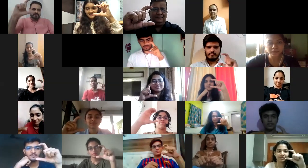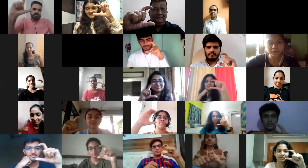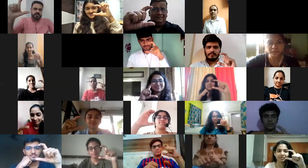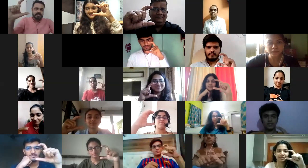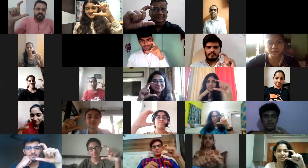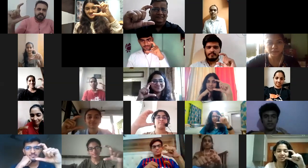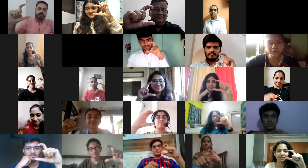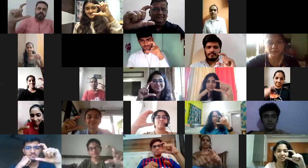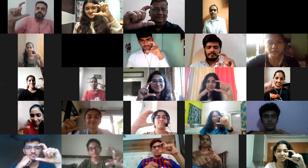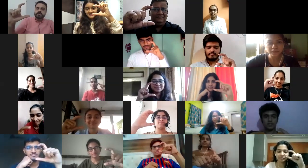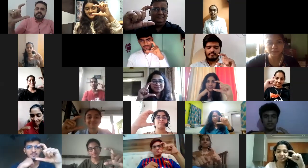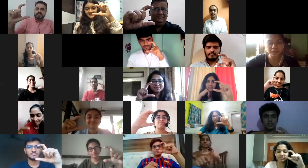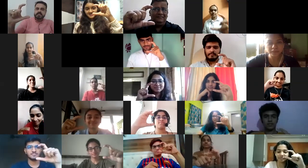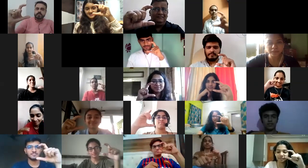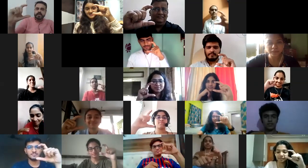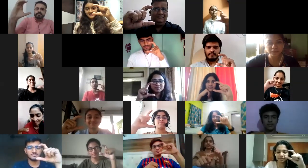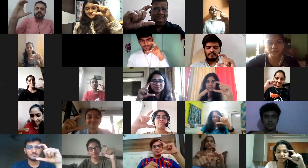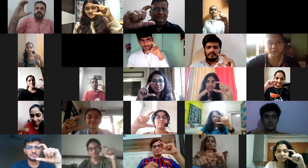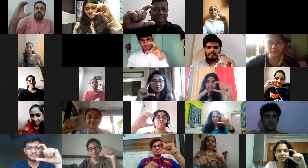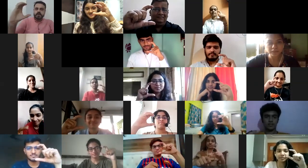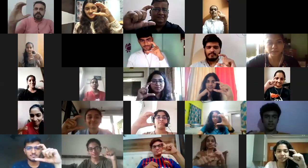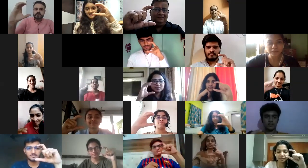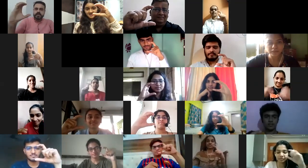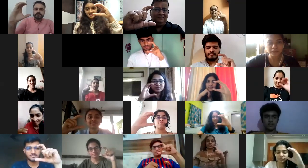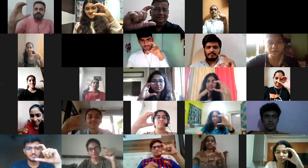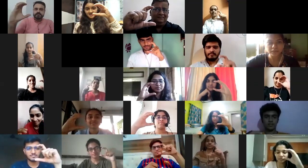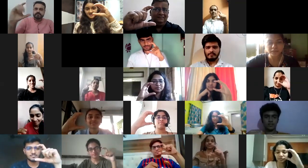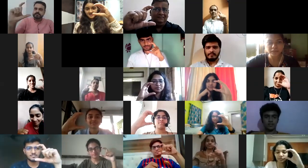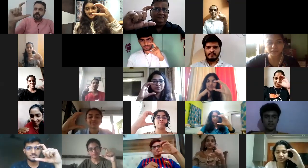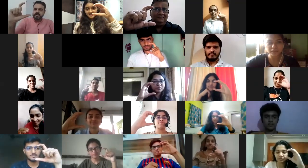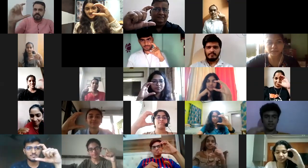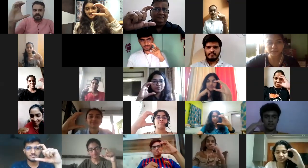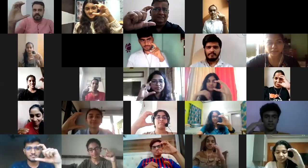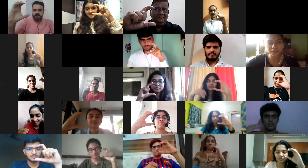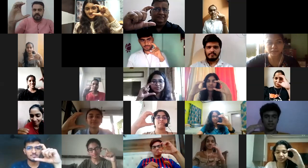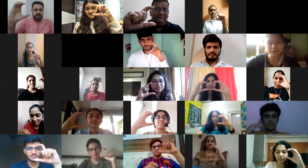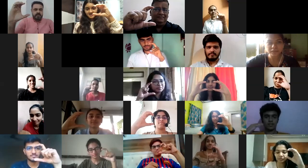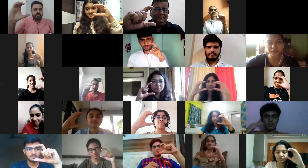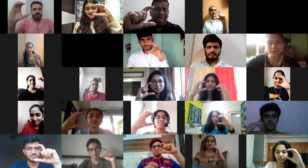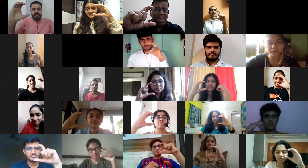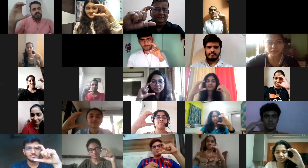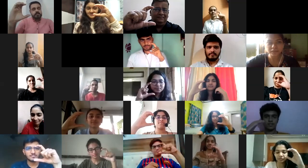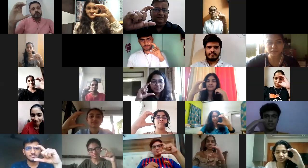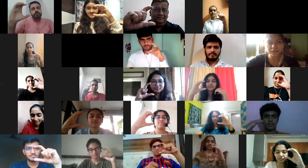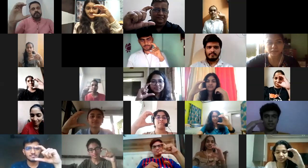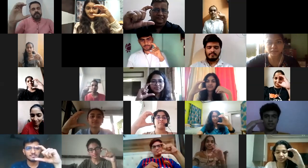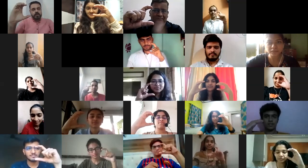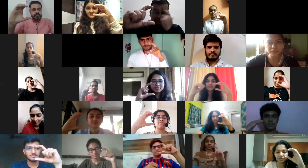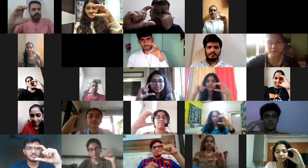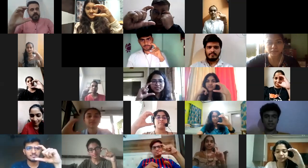C. You can do the C this way or this way. Both are C. And then some of you may have a doubt that I am